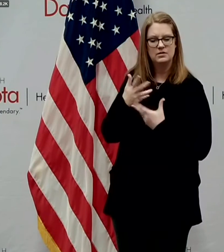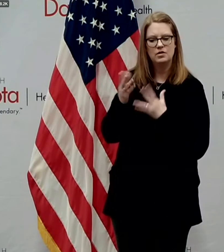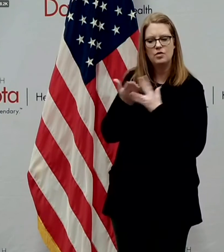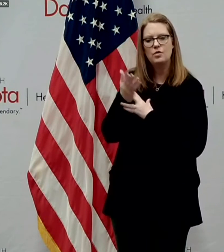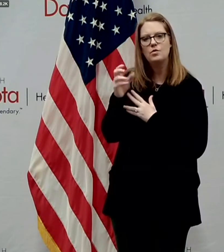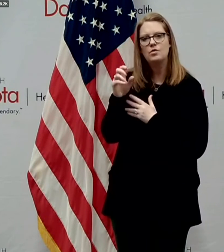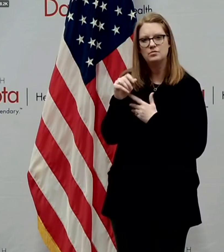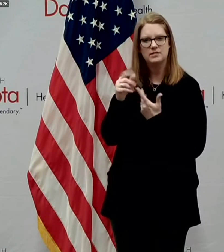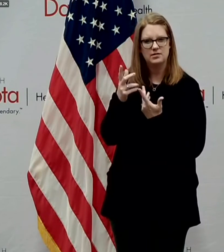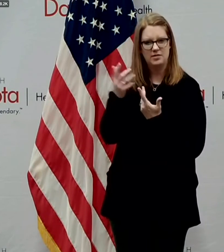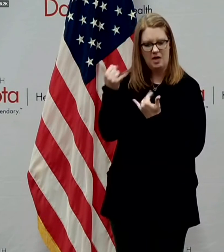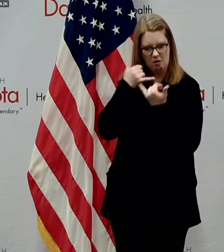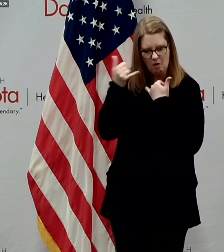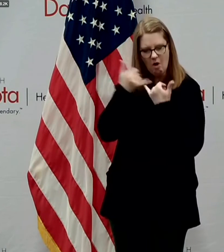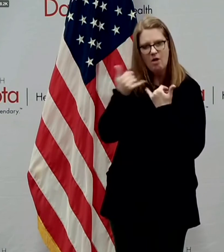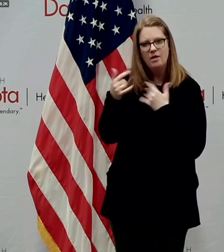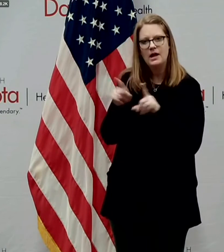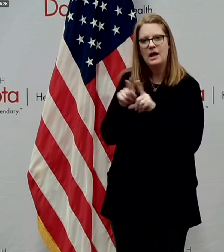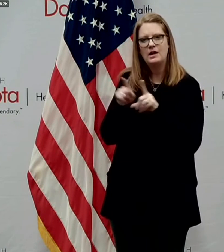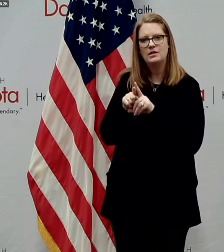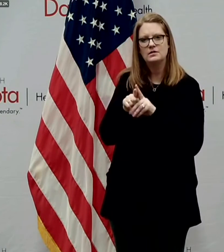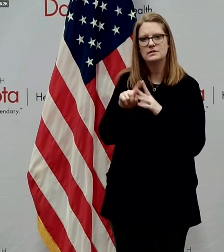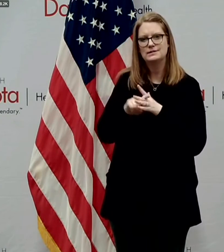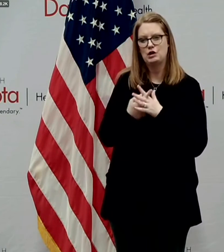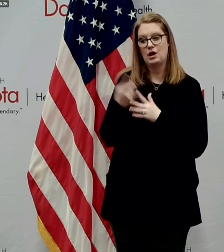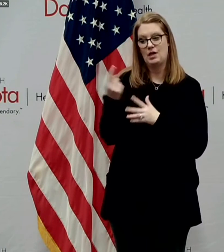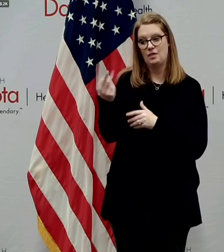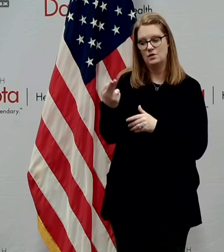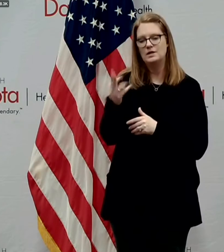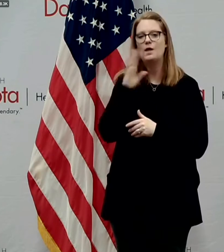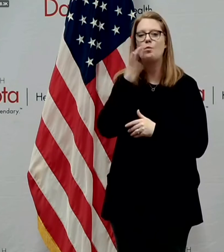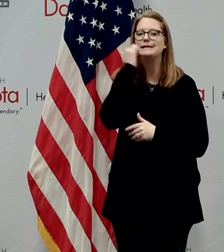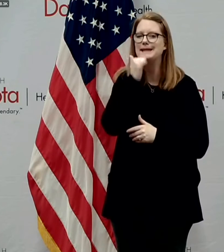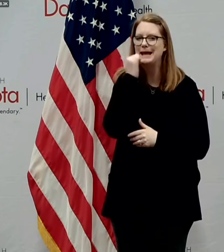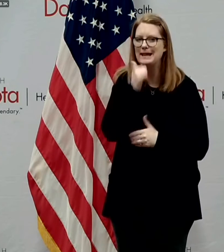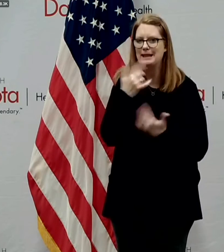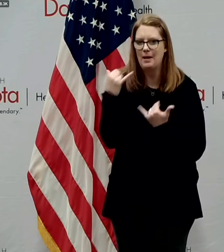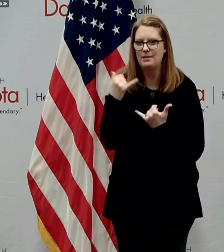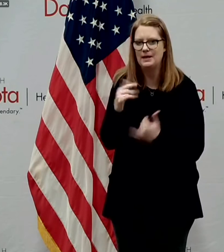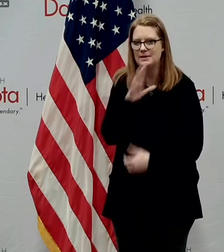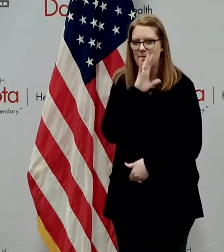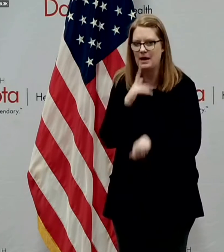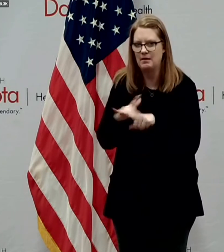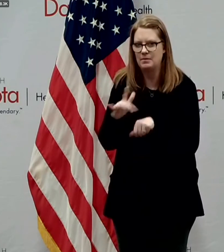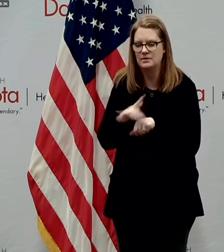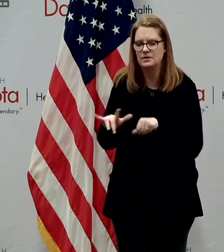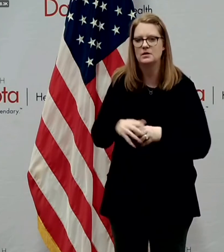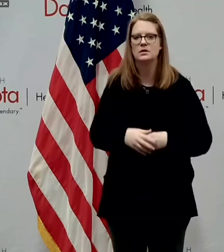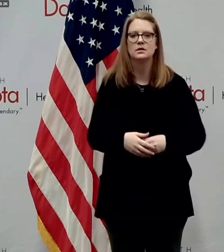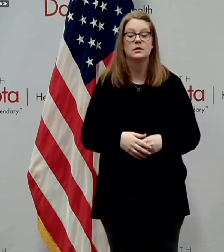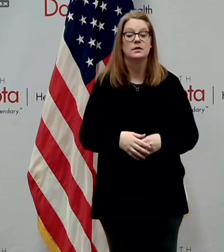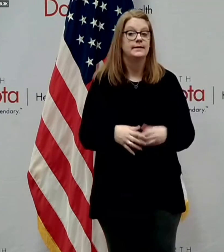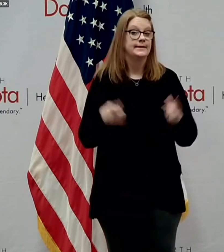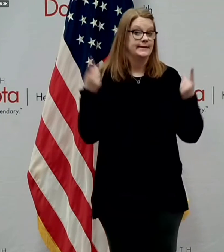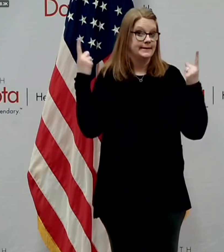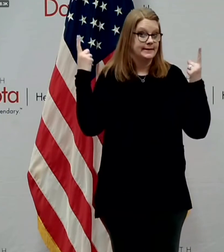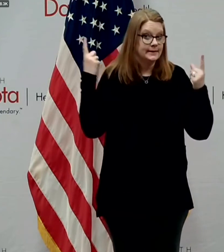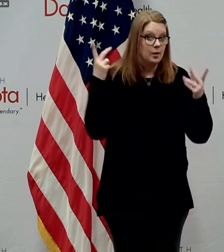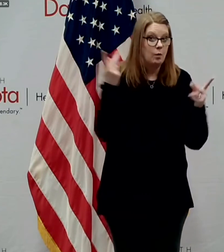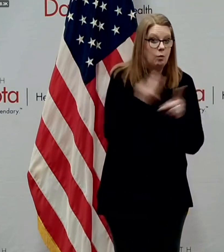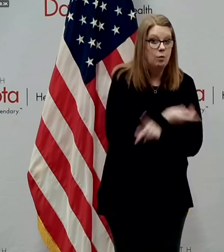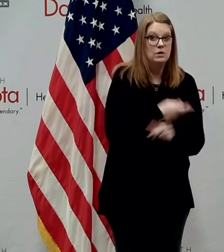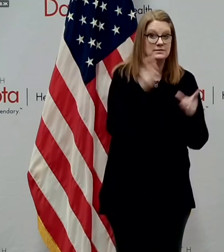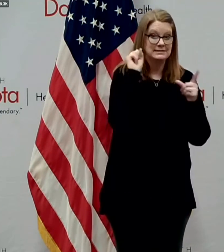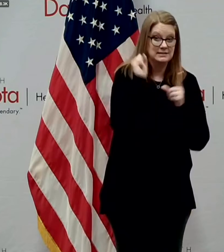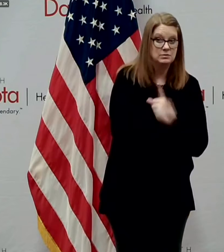will move to daily starting on Thursday. So in the unlikely scenario that we would have to